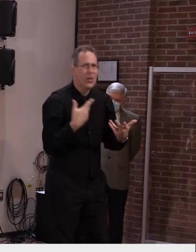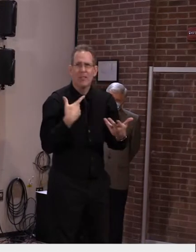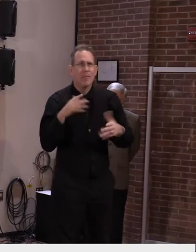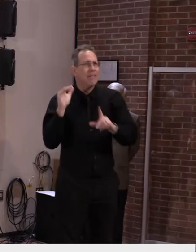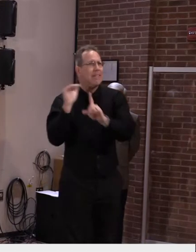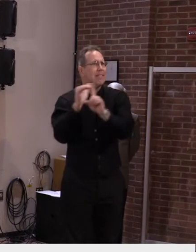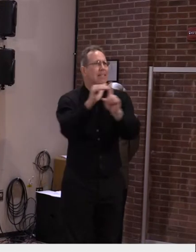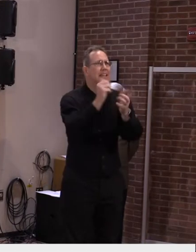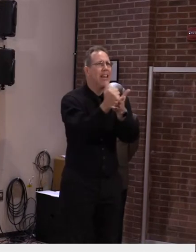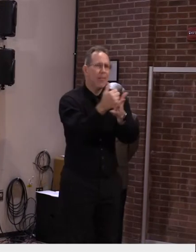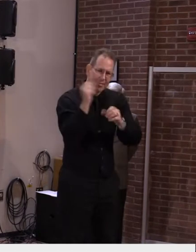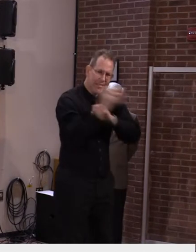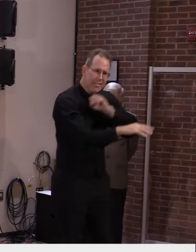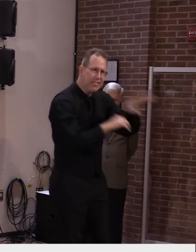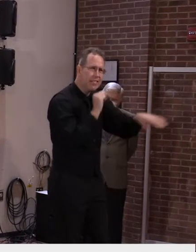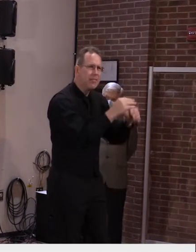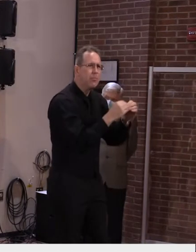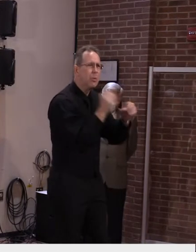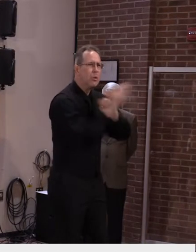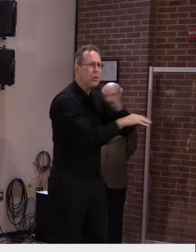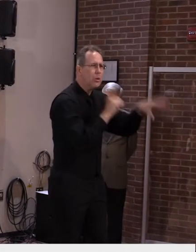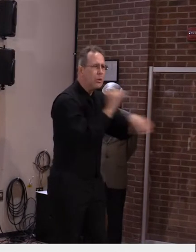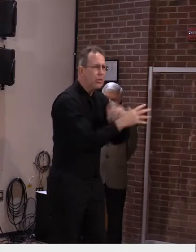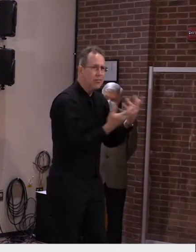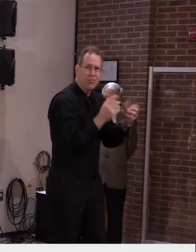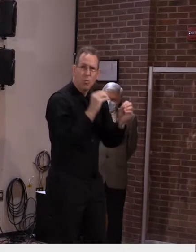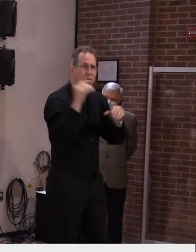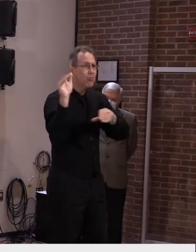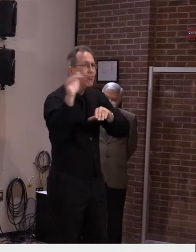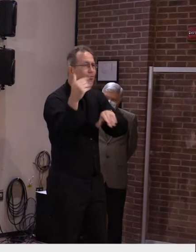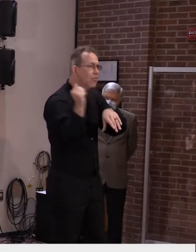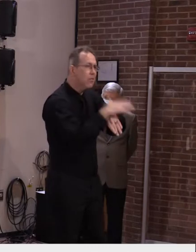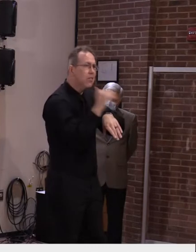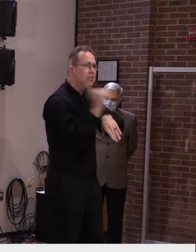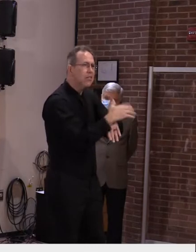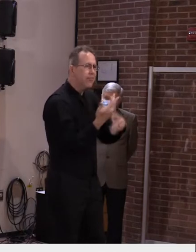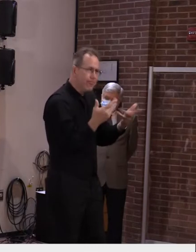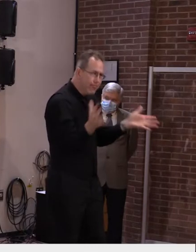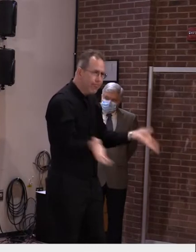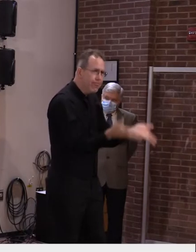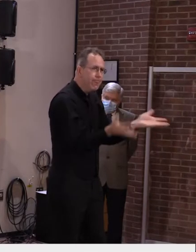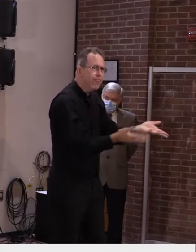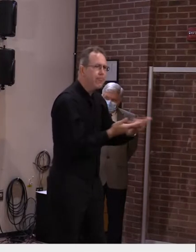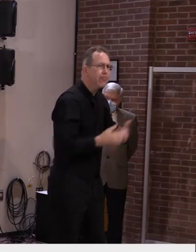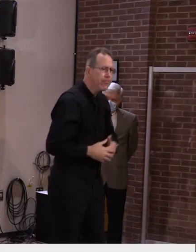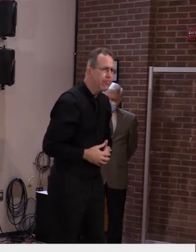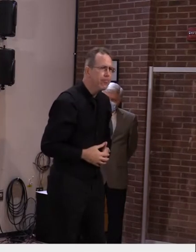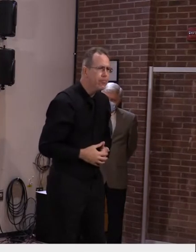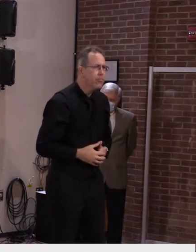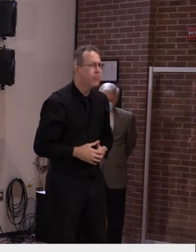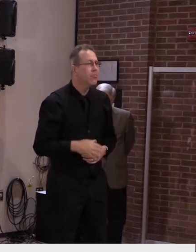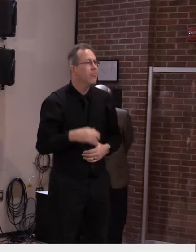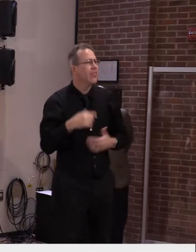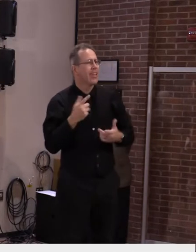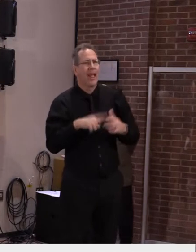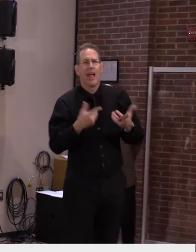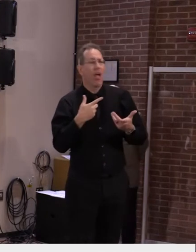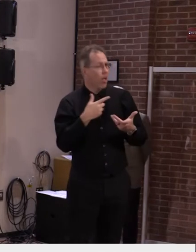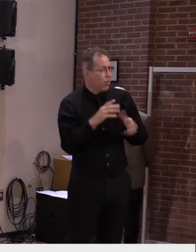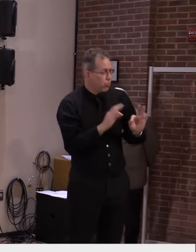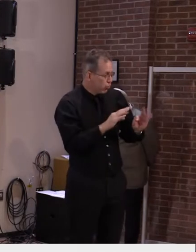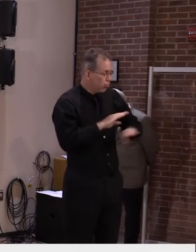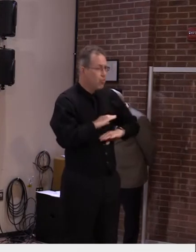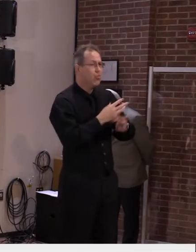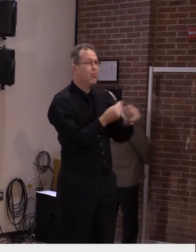way and having it go worldwide if you want to end a pandemic. You can't have a significant part of the